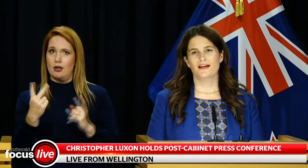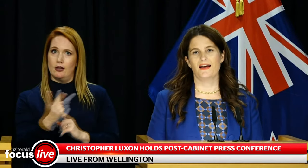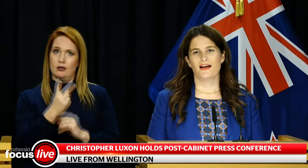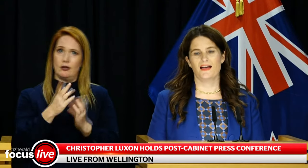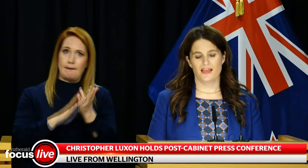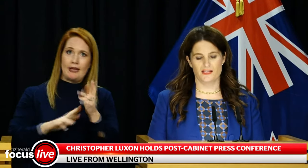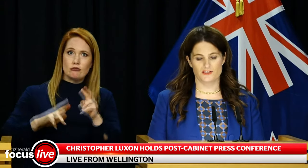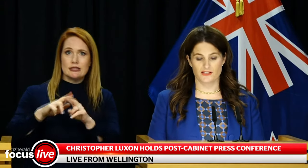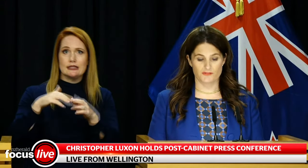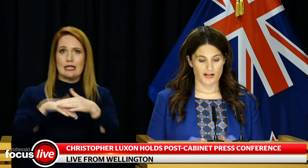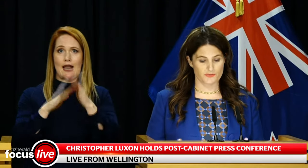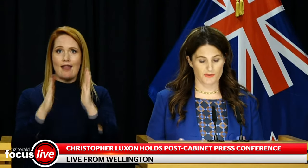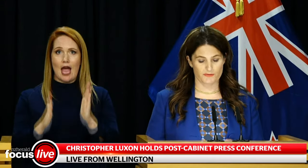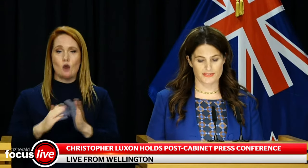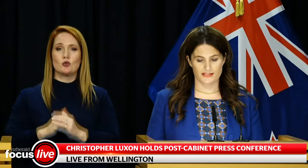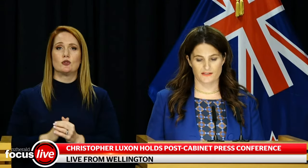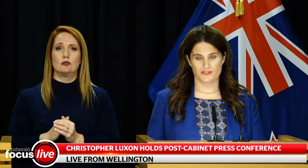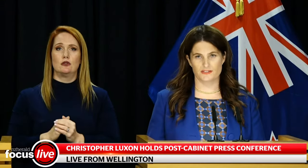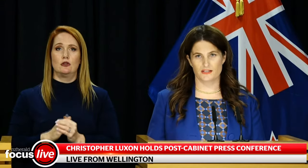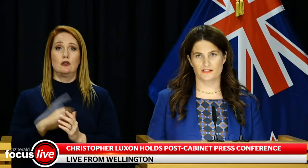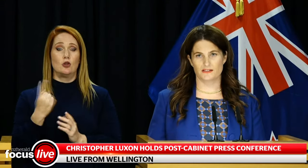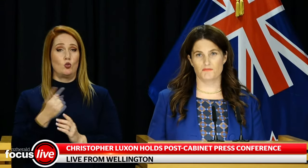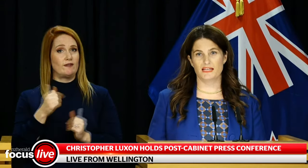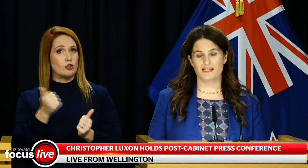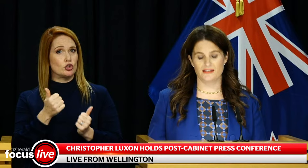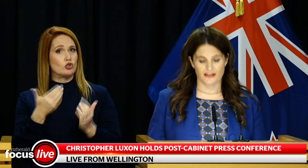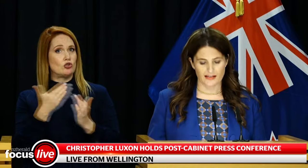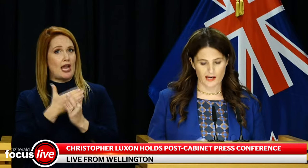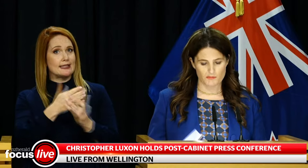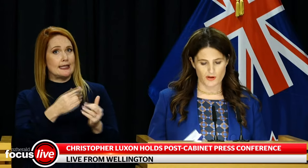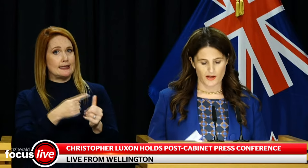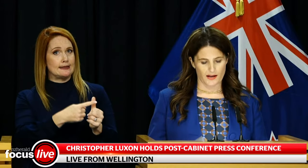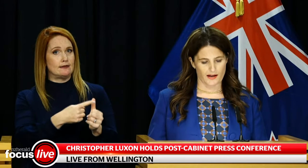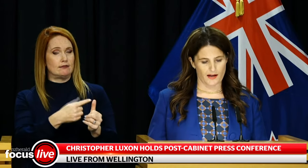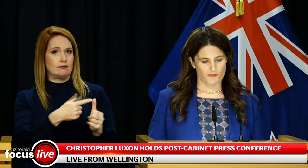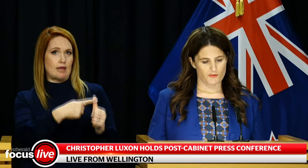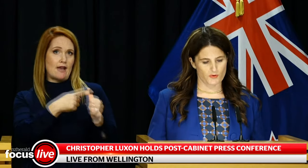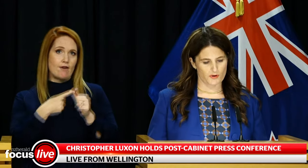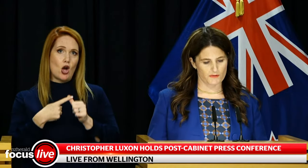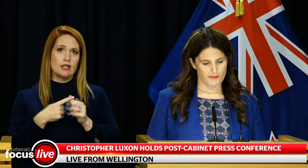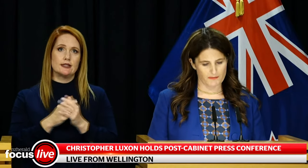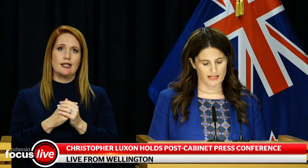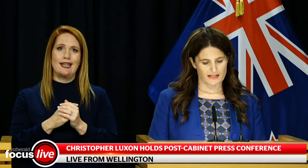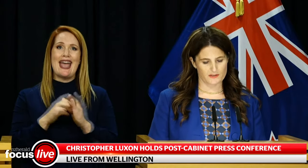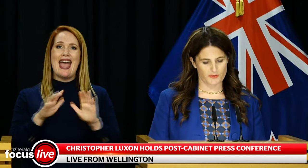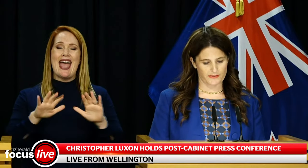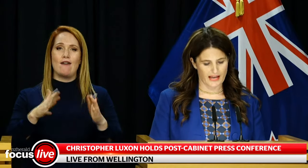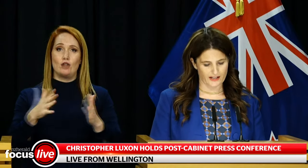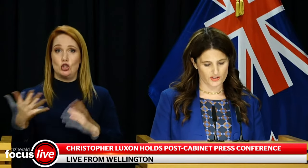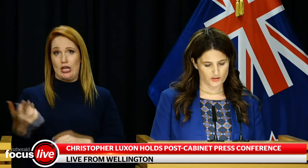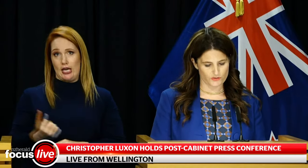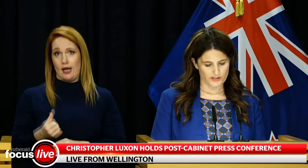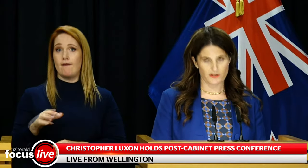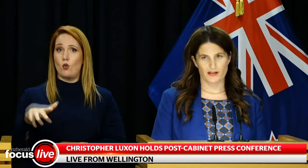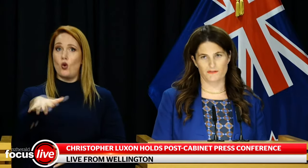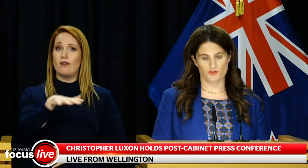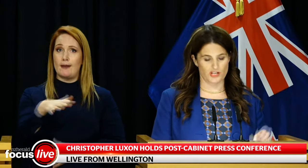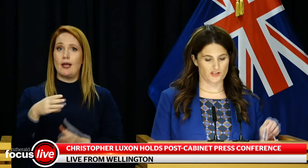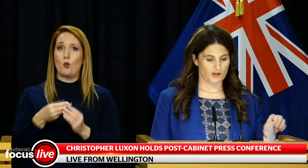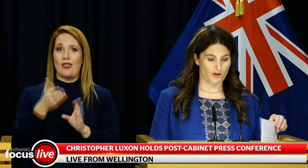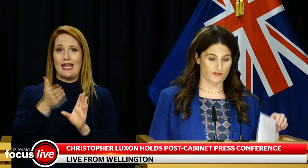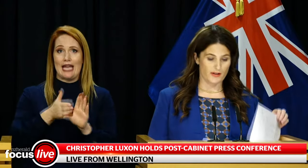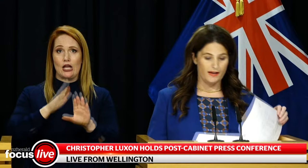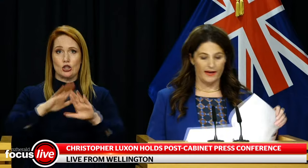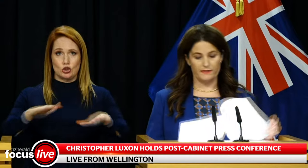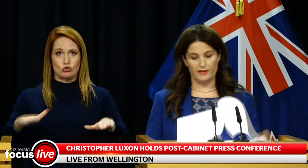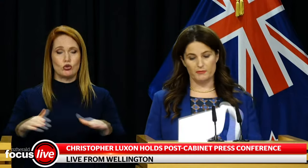household. And the advice we've received is that the mean income for families with young children, if you